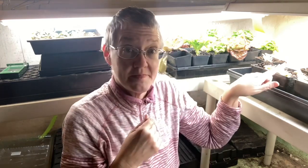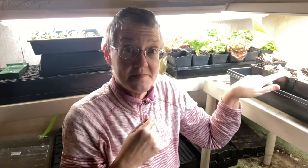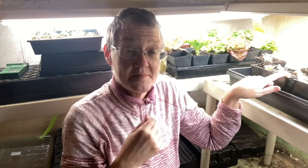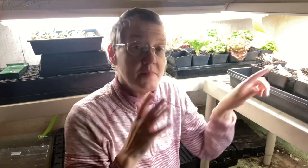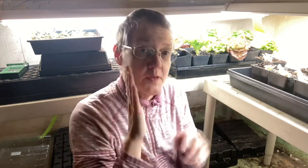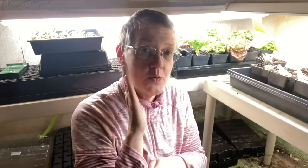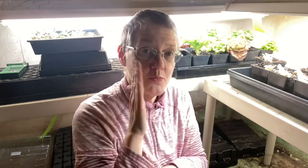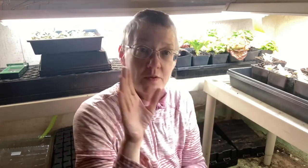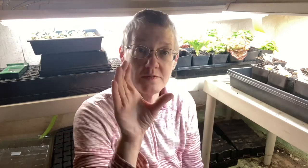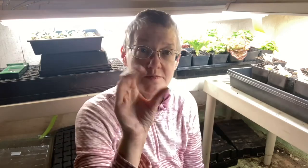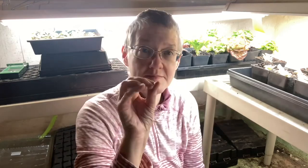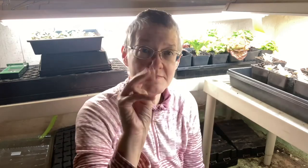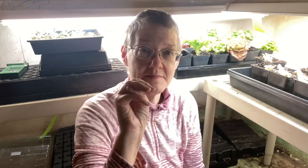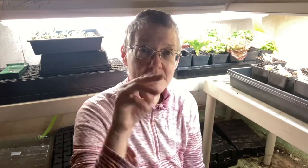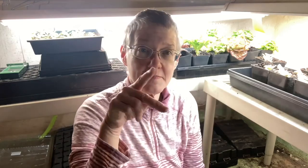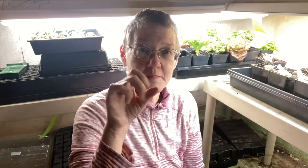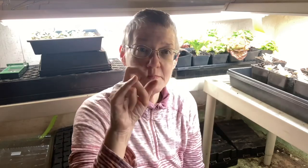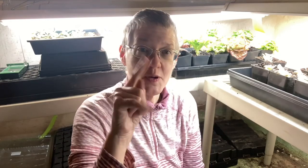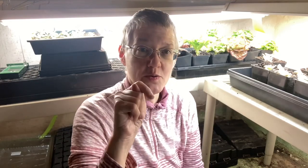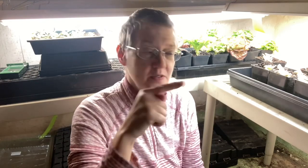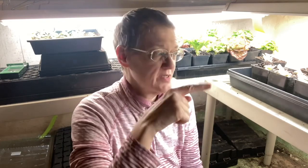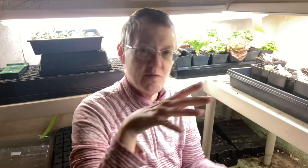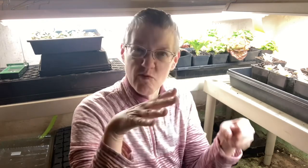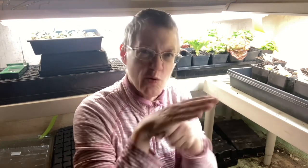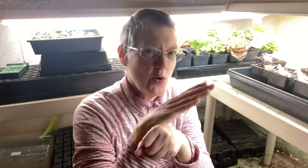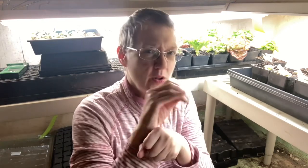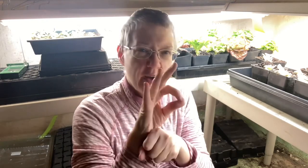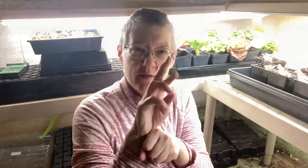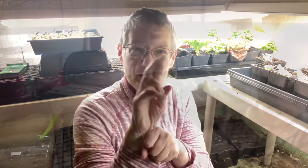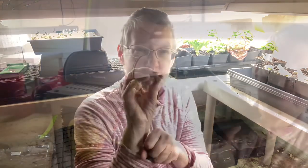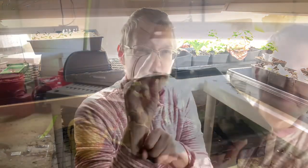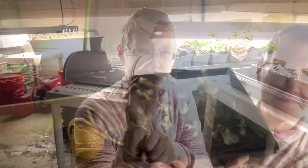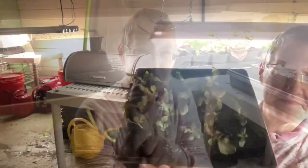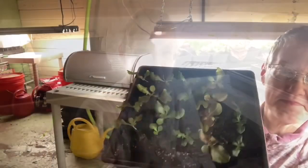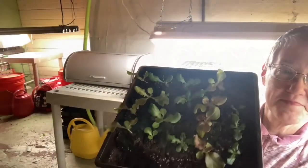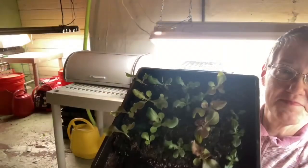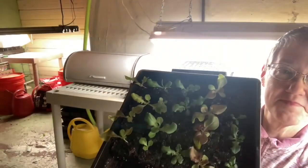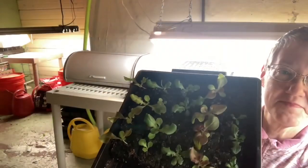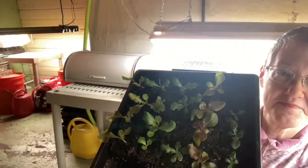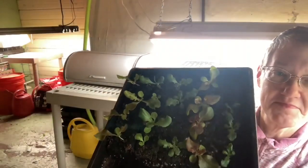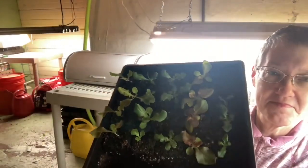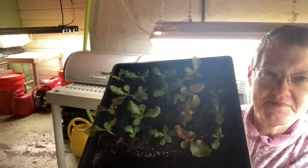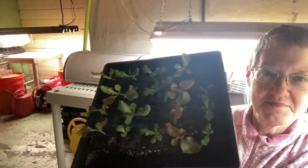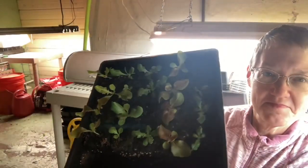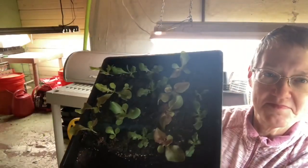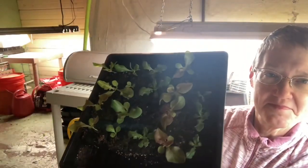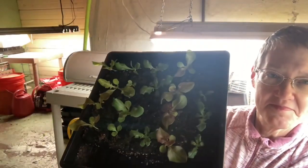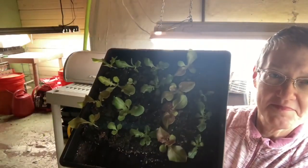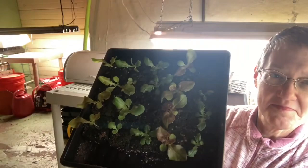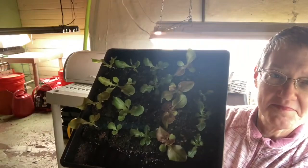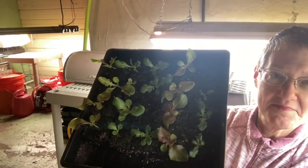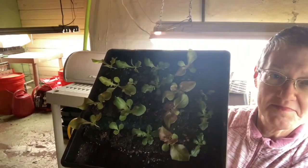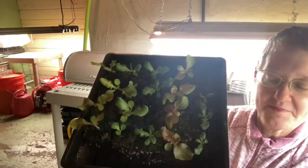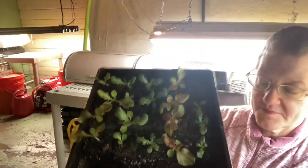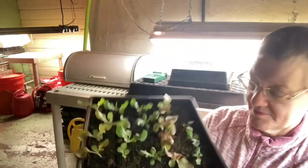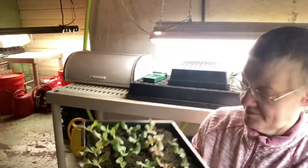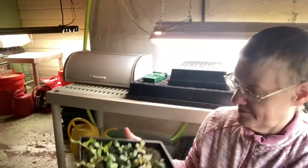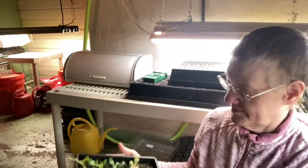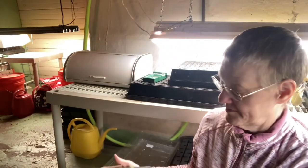lettuce. I've already harvested all the best heads of lettuce. And I'm going to compost all those pots of soil